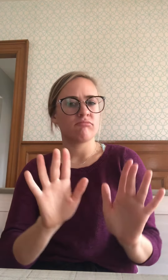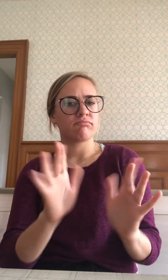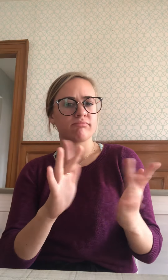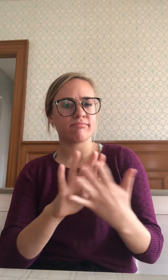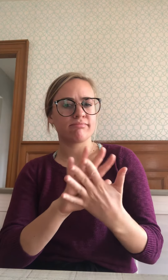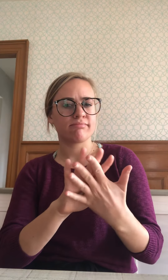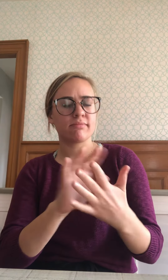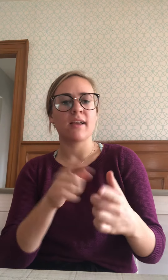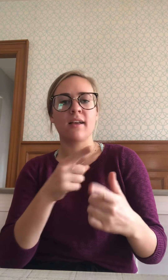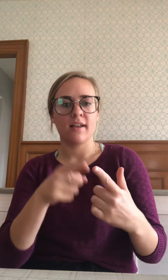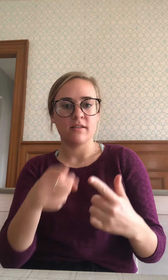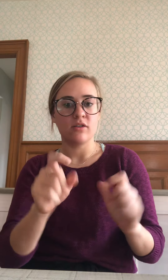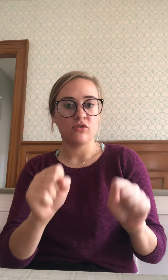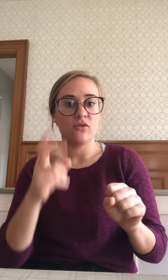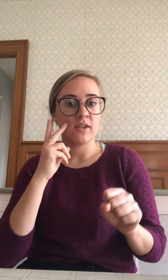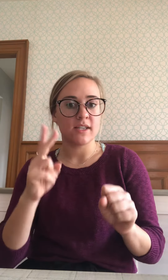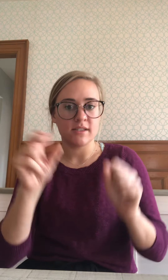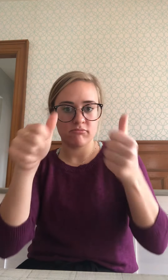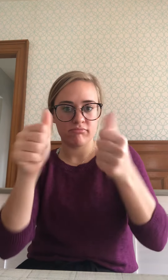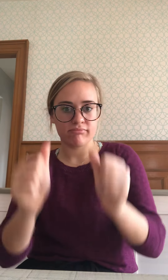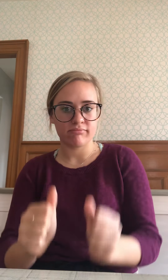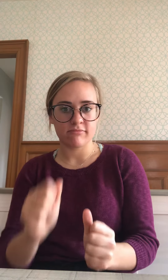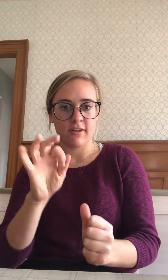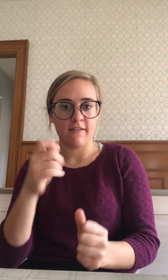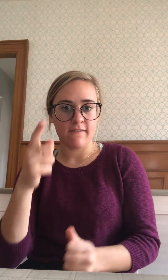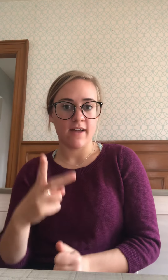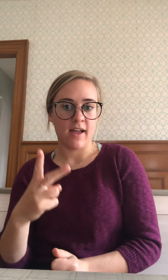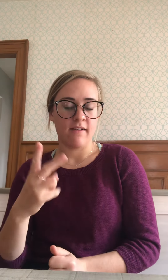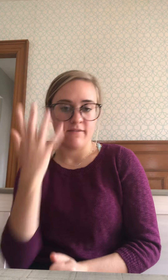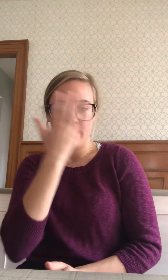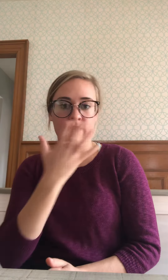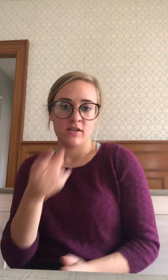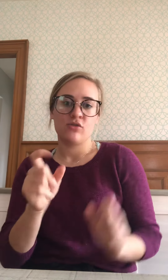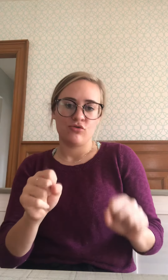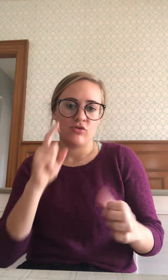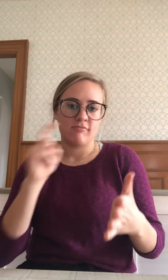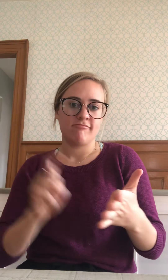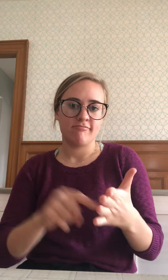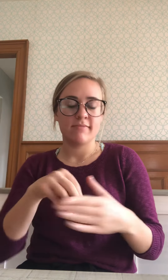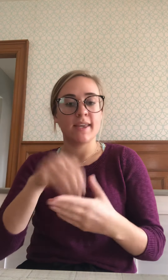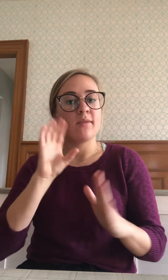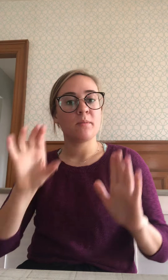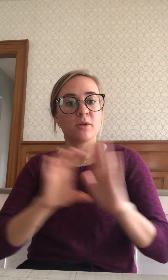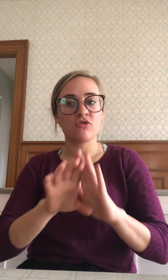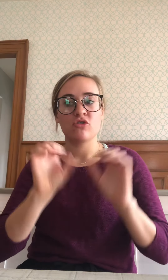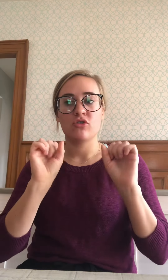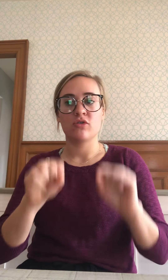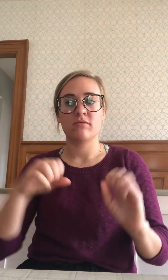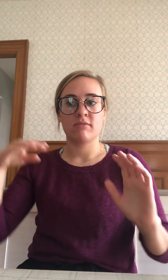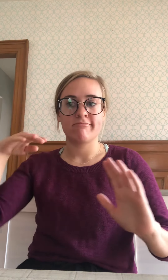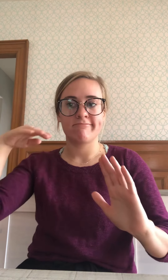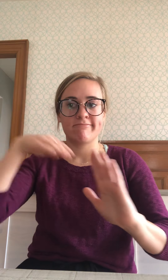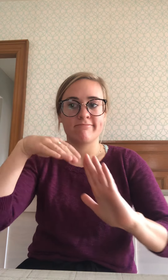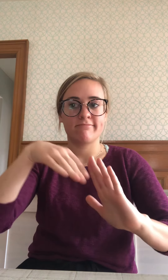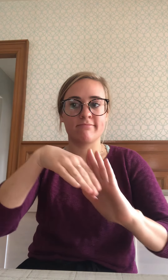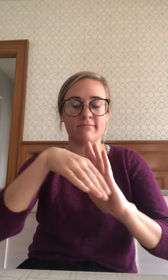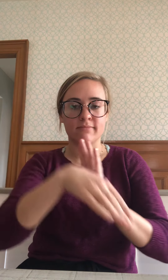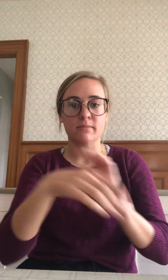of half of the face, which you can appreciate in the picture. This can progress from anywhere from 2 to 10 years, and